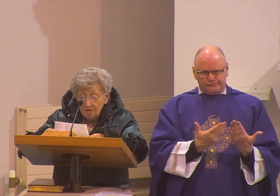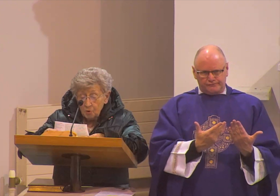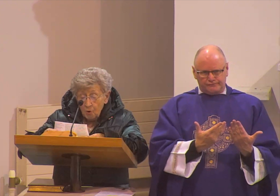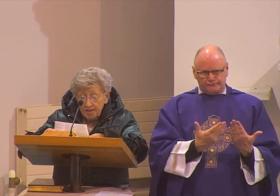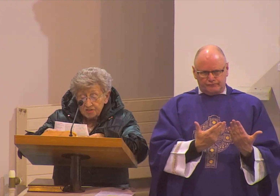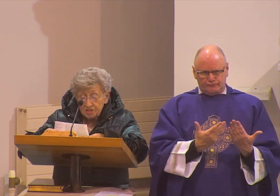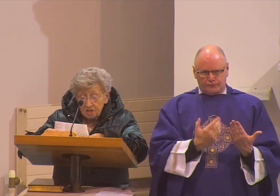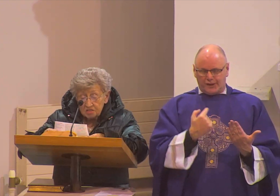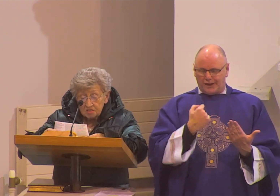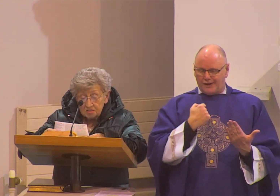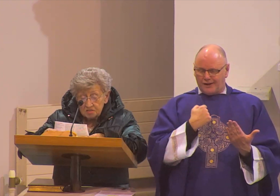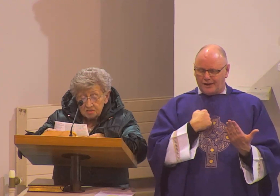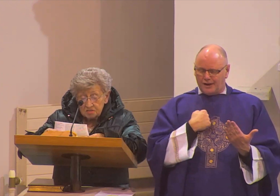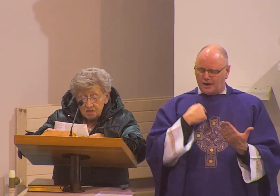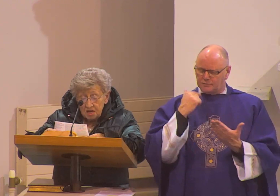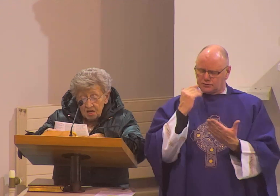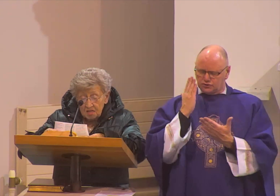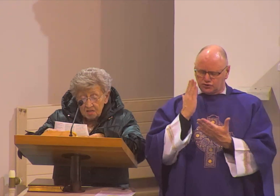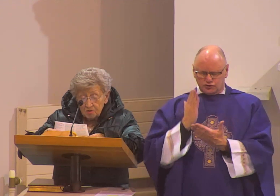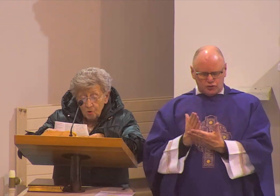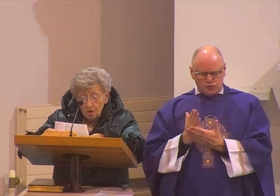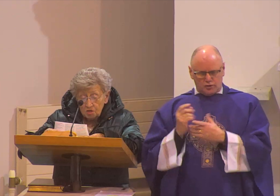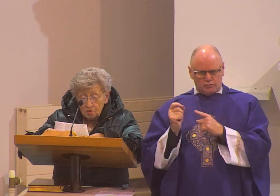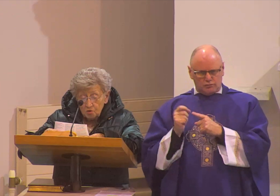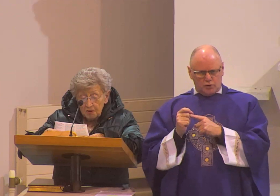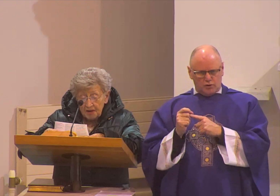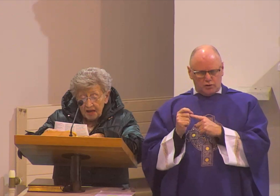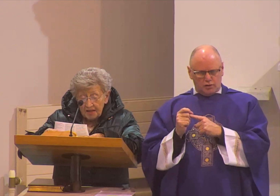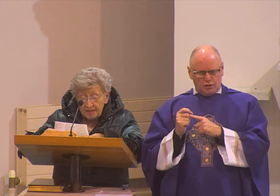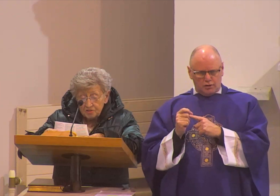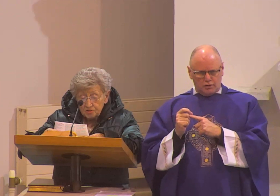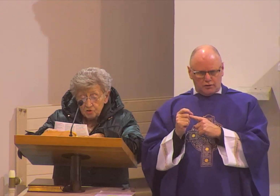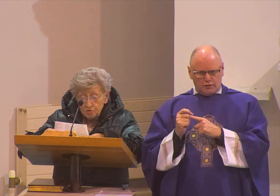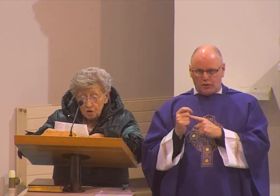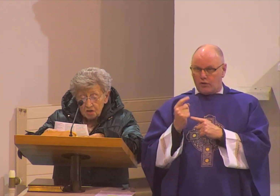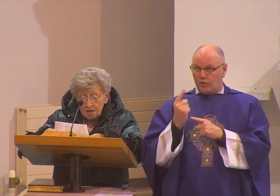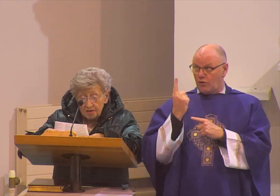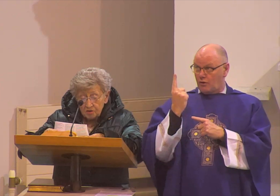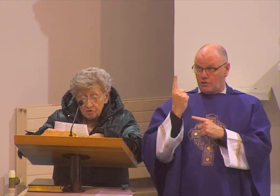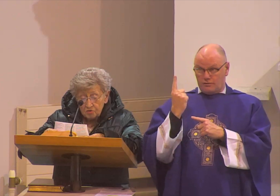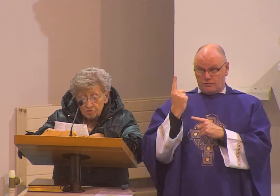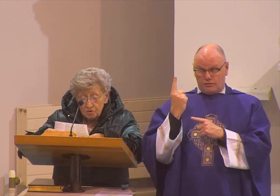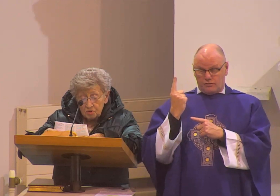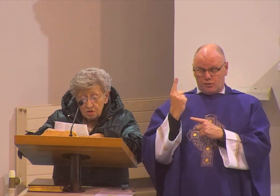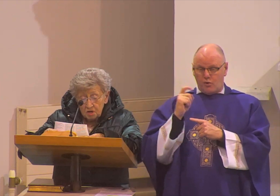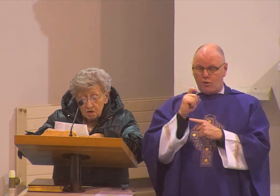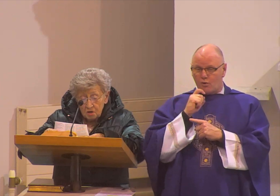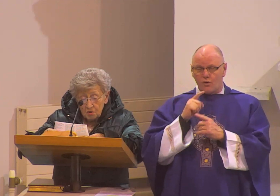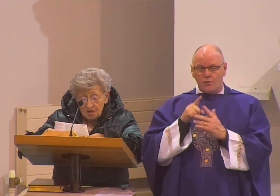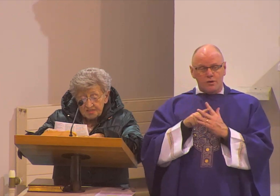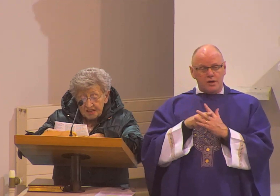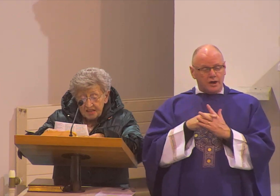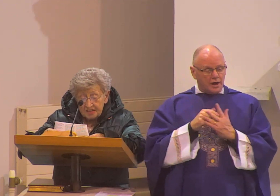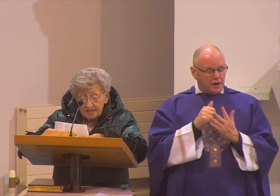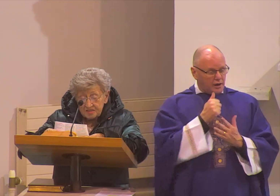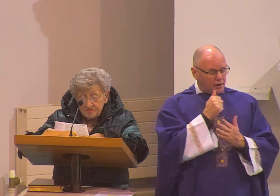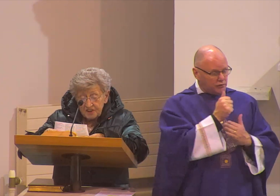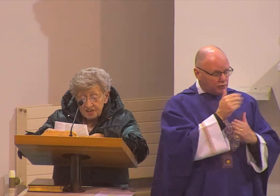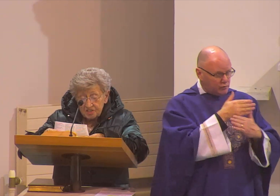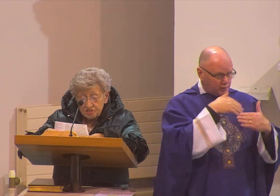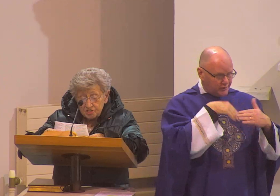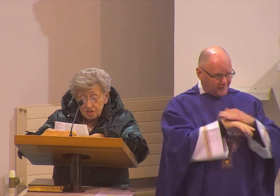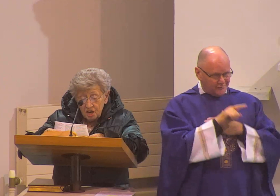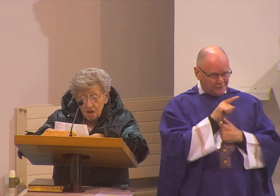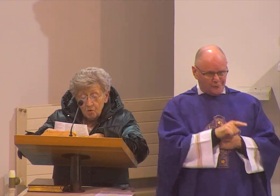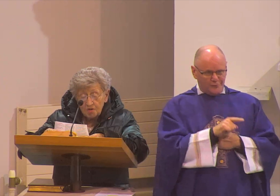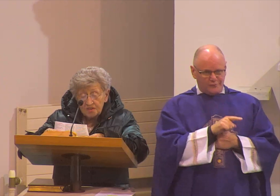I am quite certain that the one who began this good work in you will see that it is